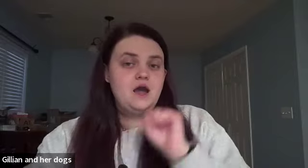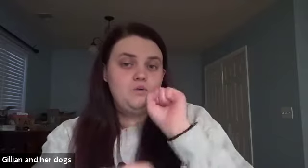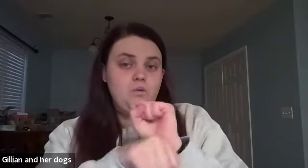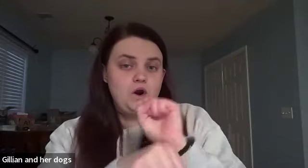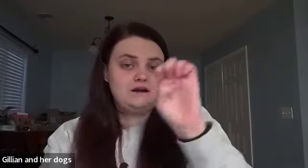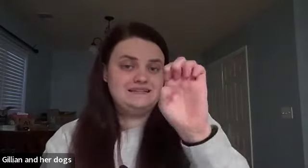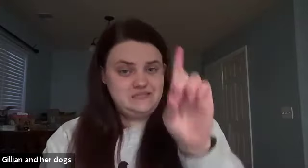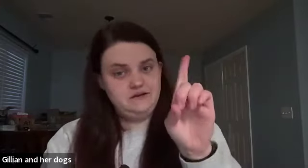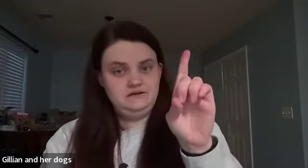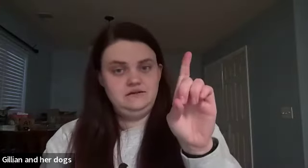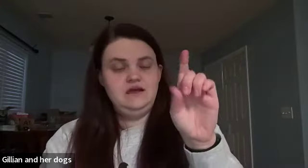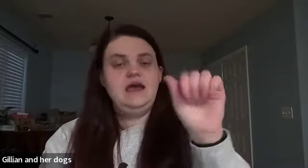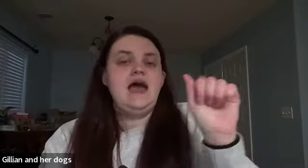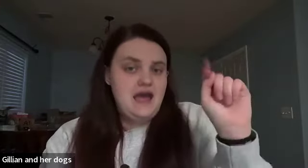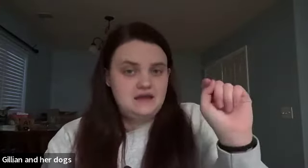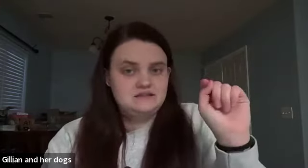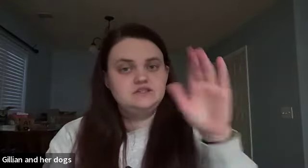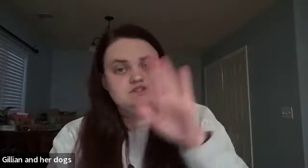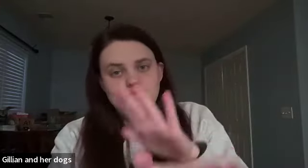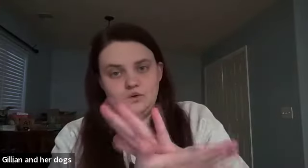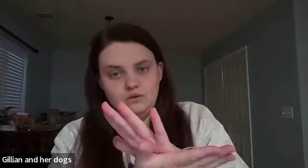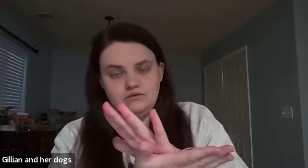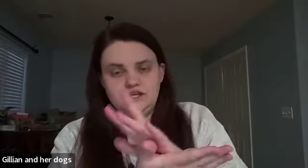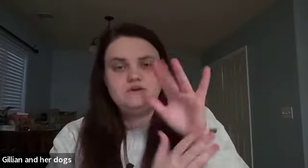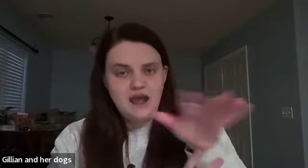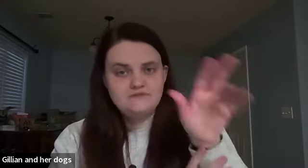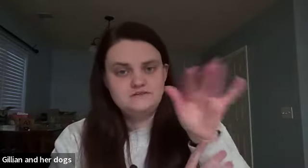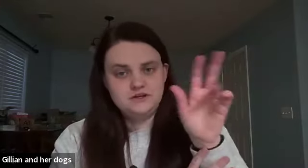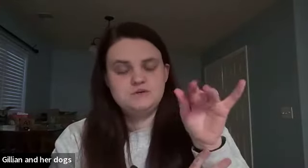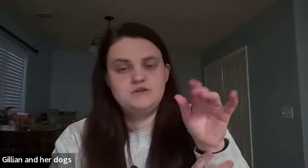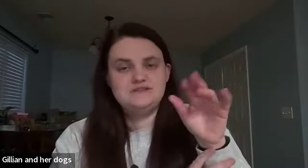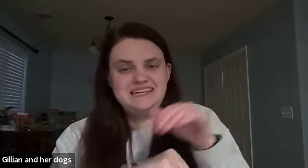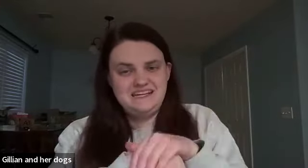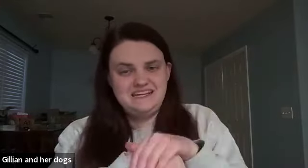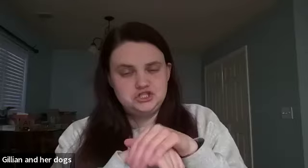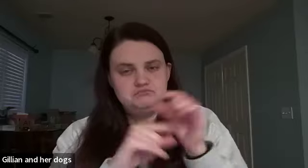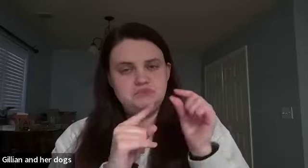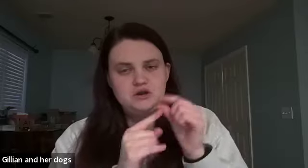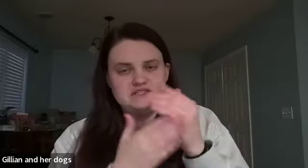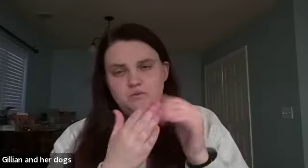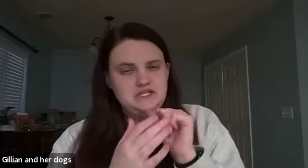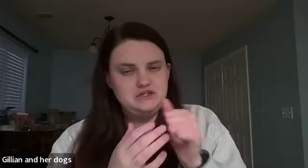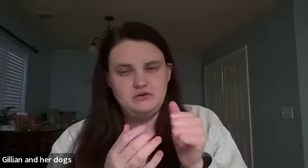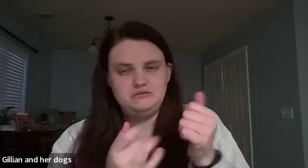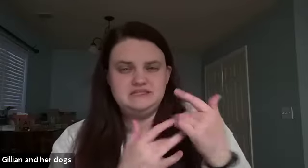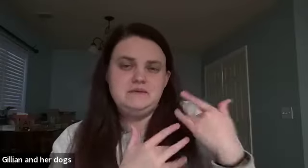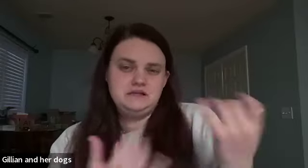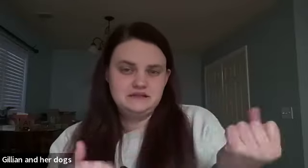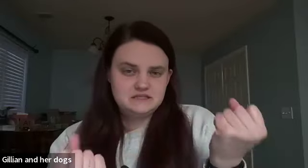I worked at school. Like you'd have to fingerspell those English parts that we don't typically